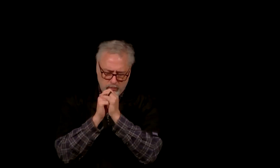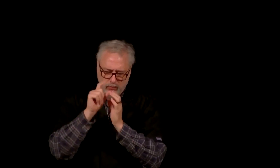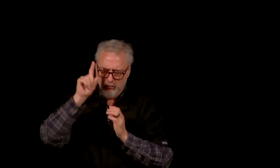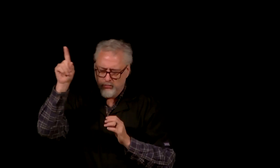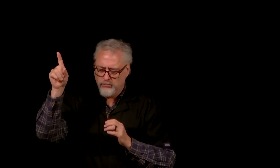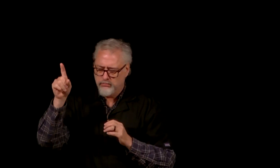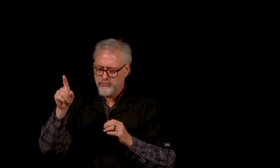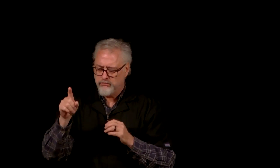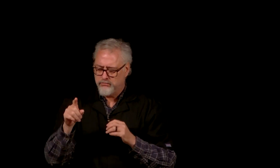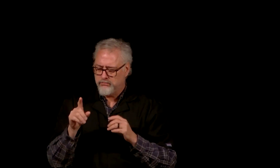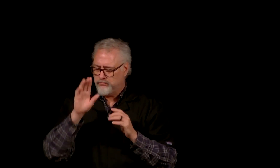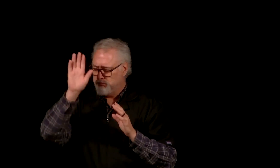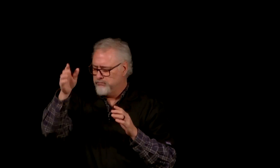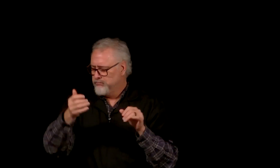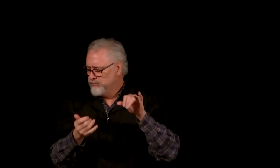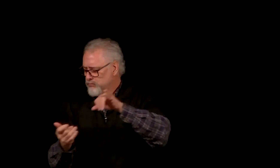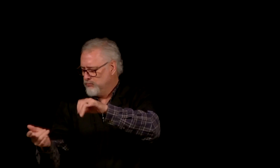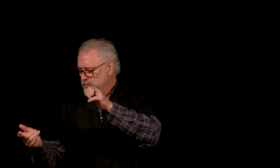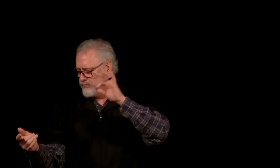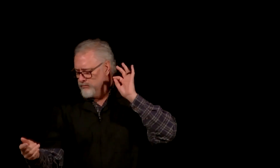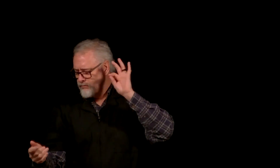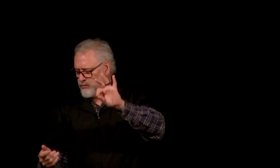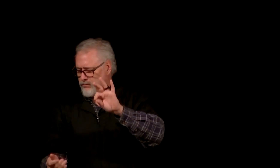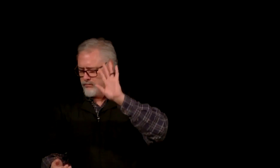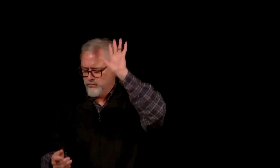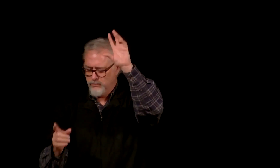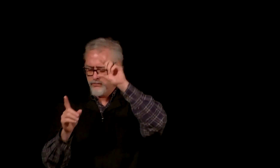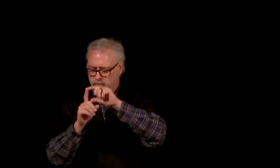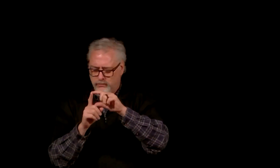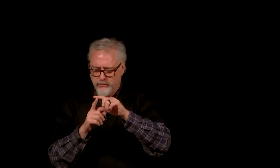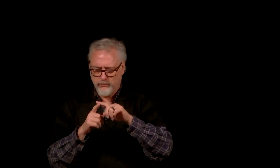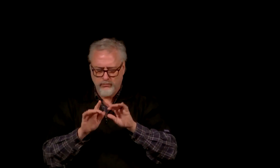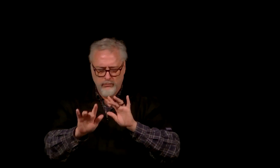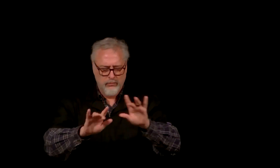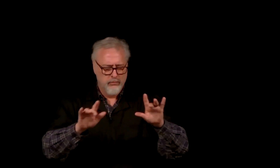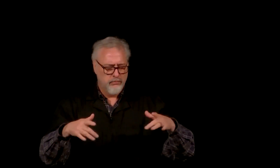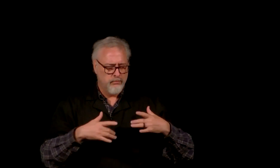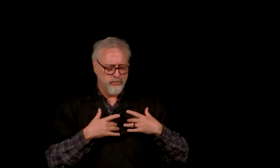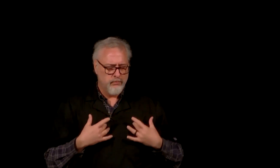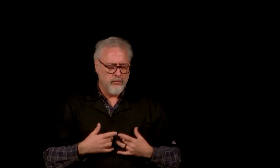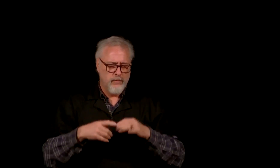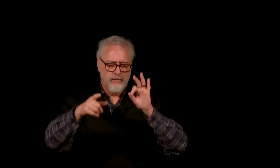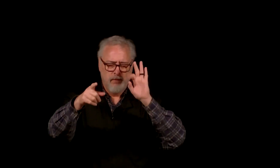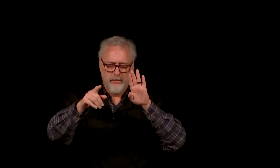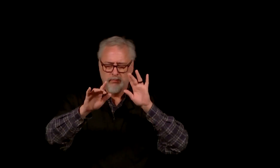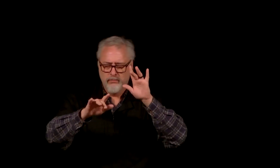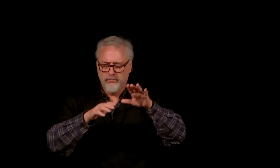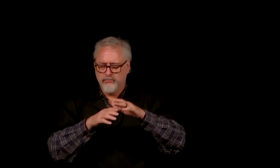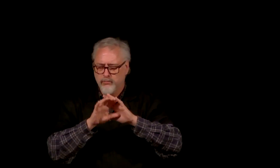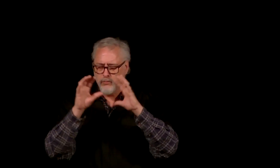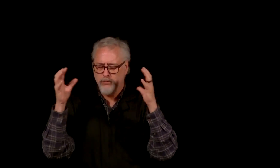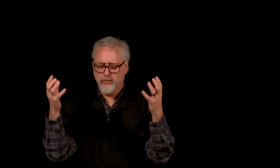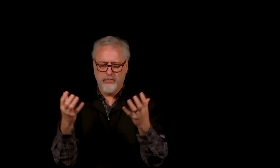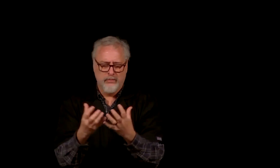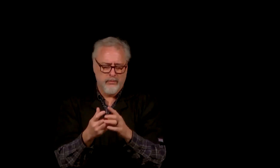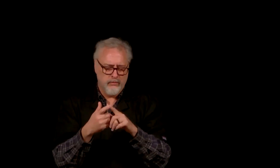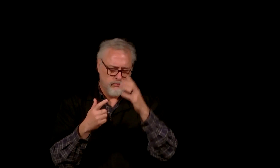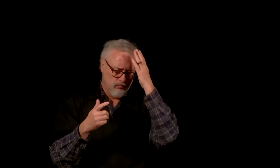we come today to worship you. Please, we'll receive your message. Please touch our hearts, touch